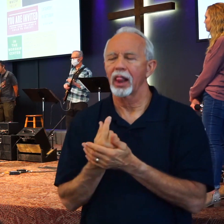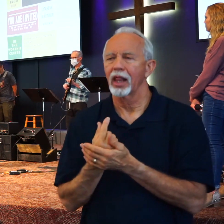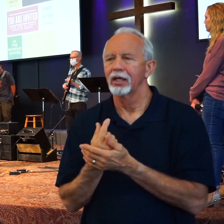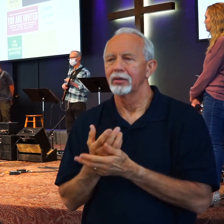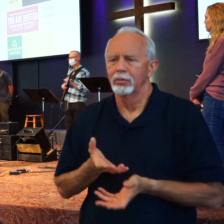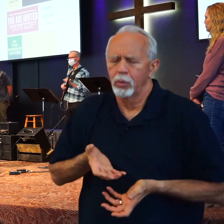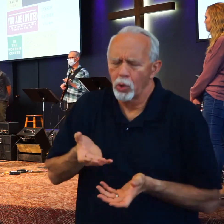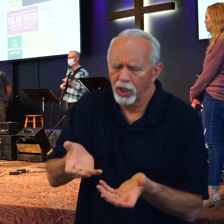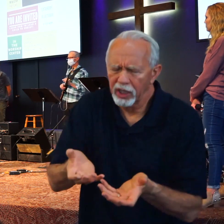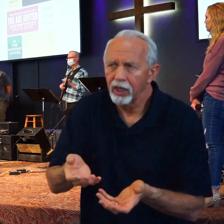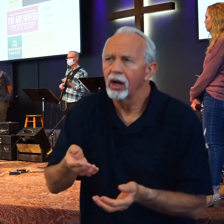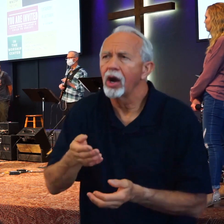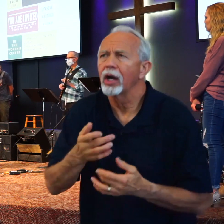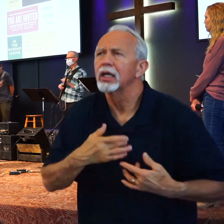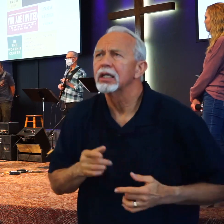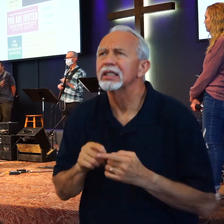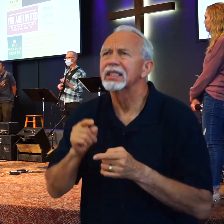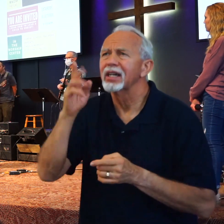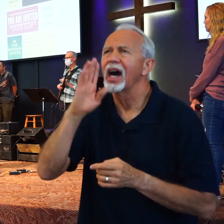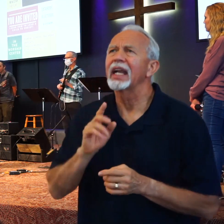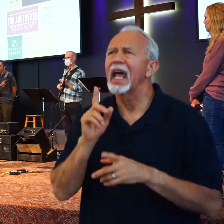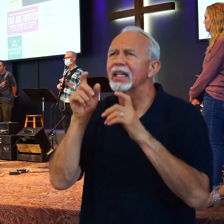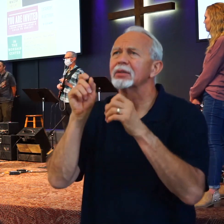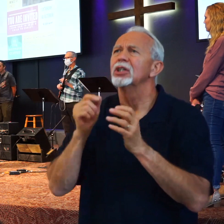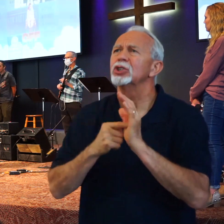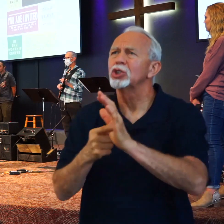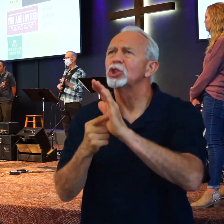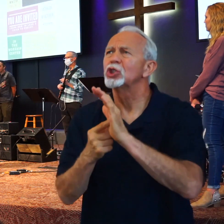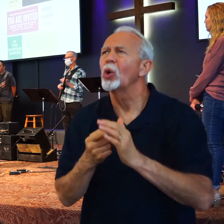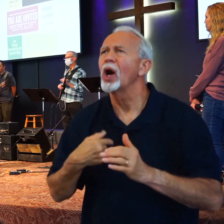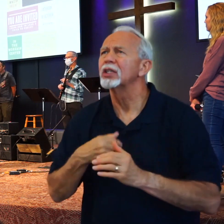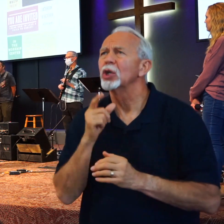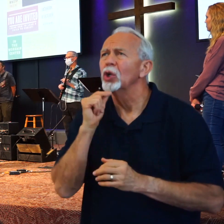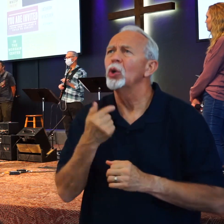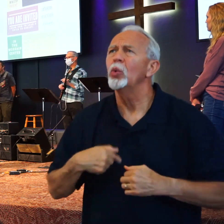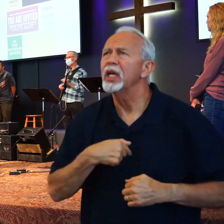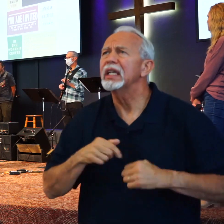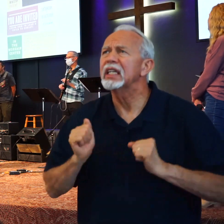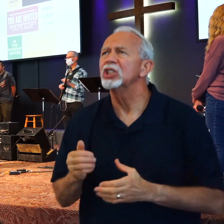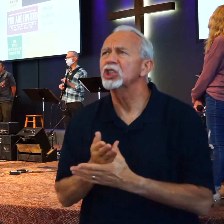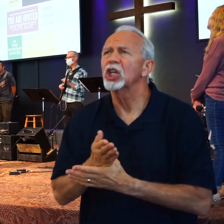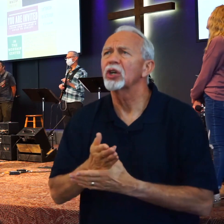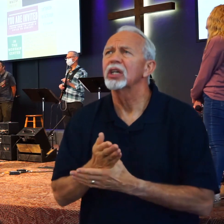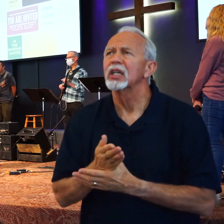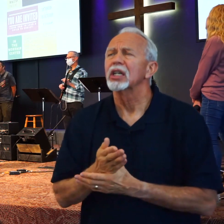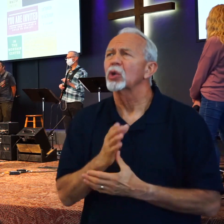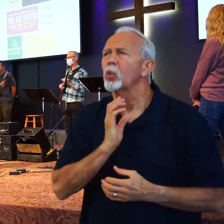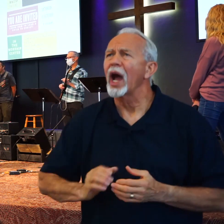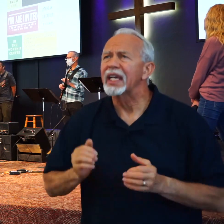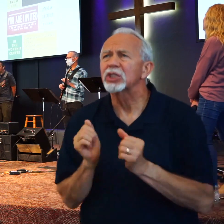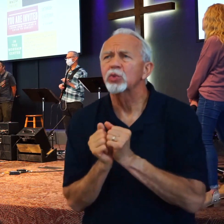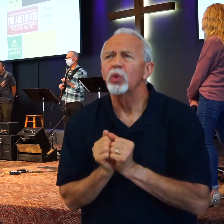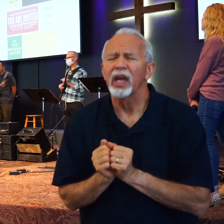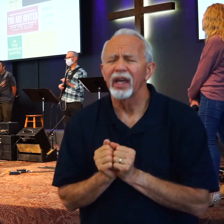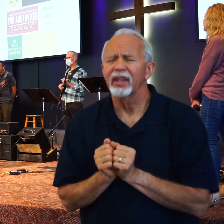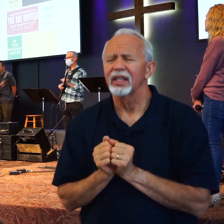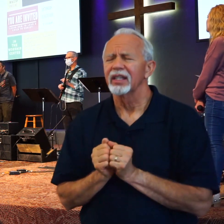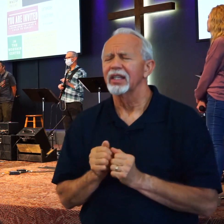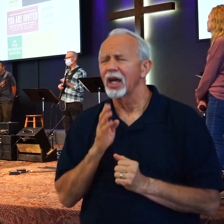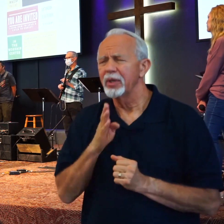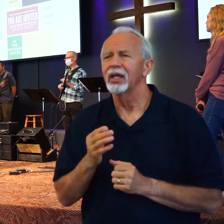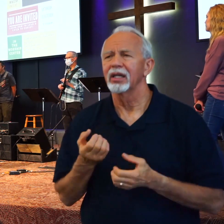pouring out our heart to God, asking Him, you know, show us who we can share Christ with. And it'll be a lot of